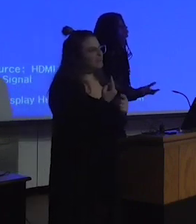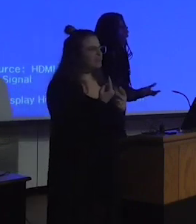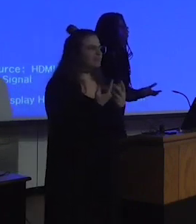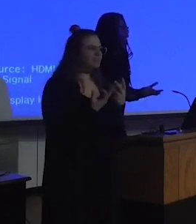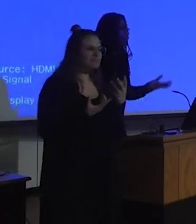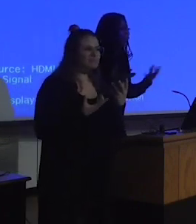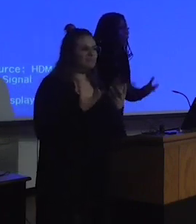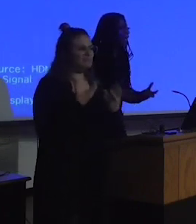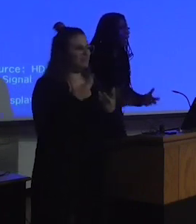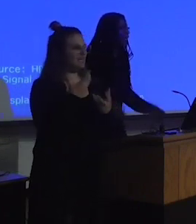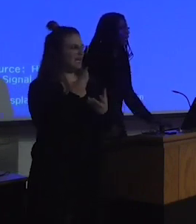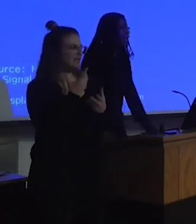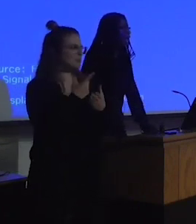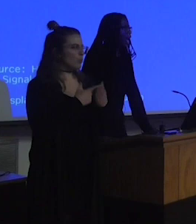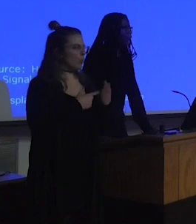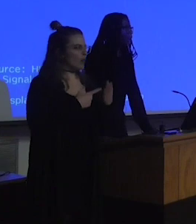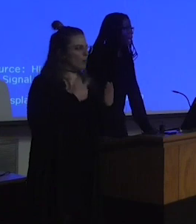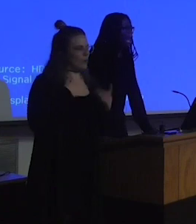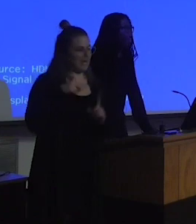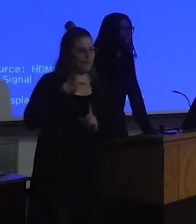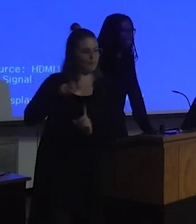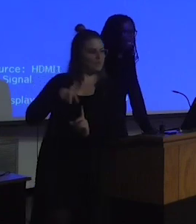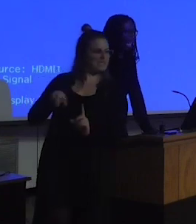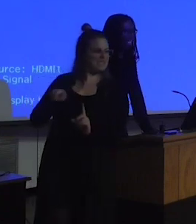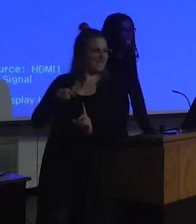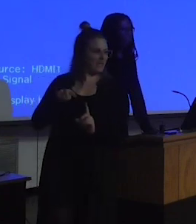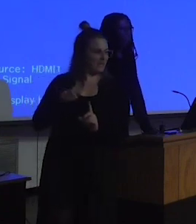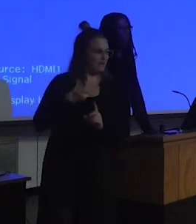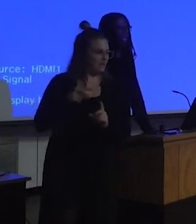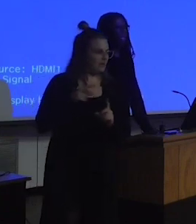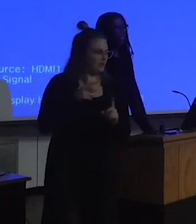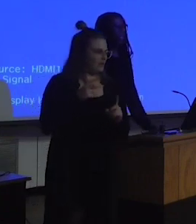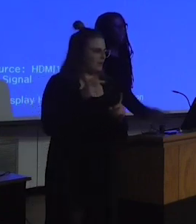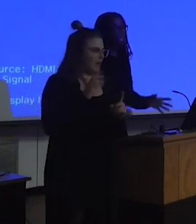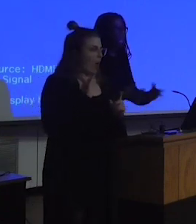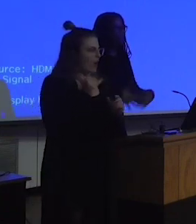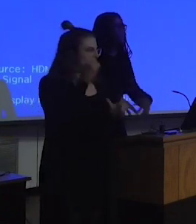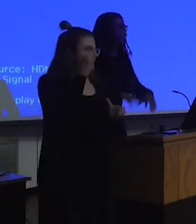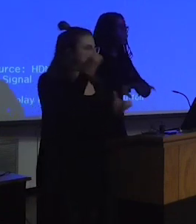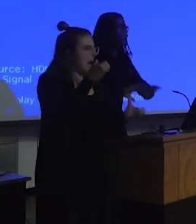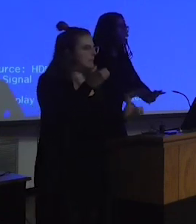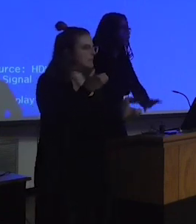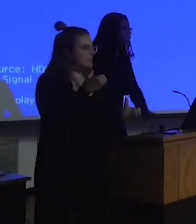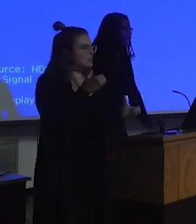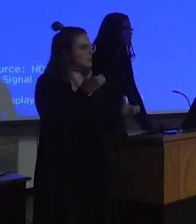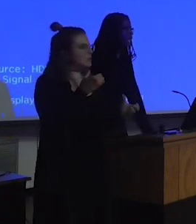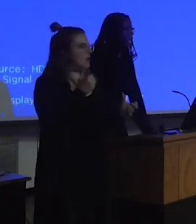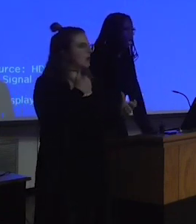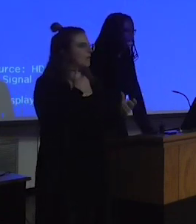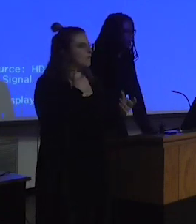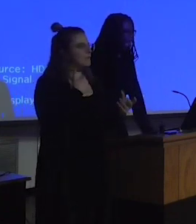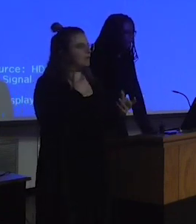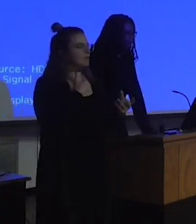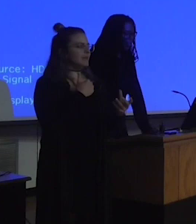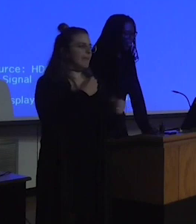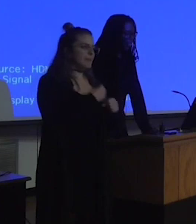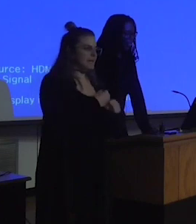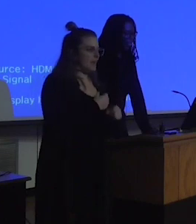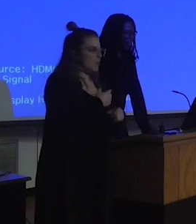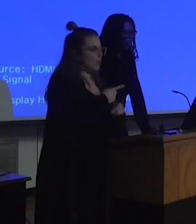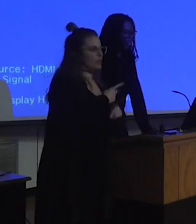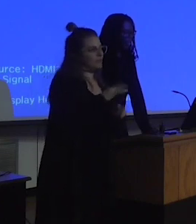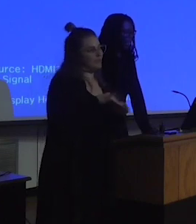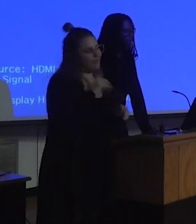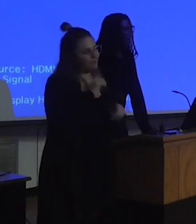it's what we bring to it. It's what we make of it. Like, all of these concepts, we, like, you know, you get out of them what you bring to them. I